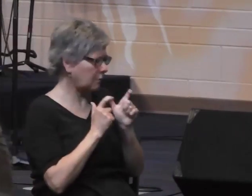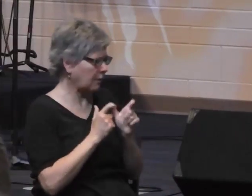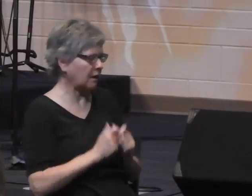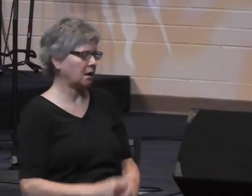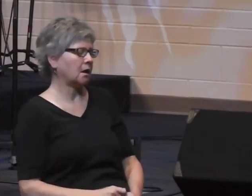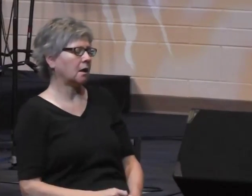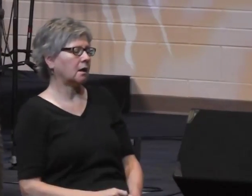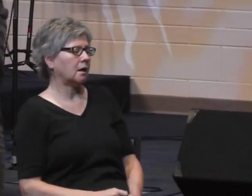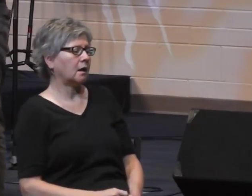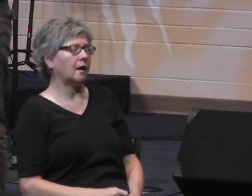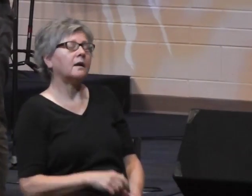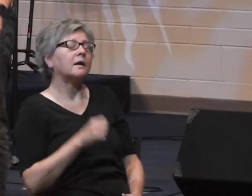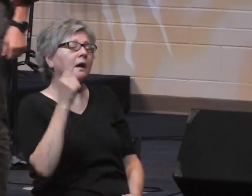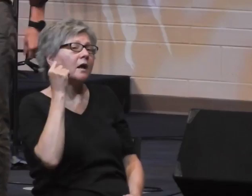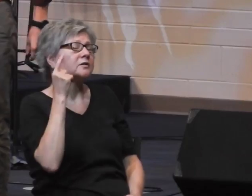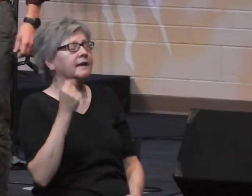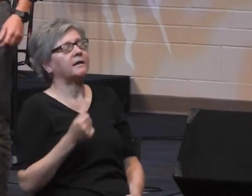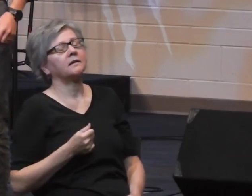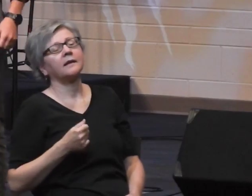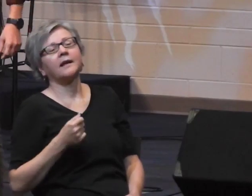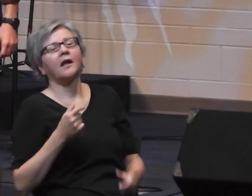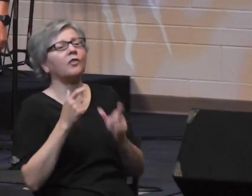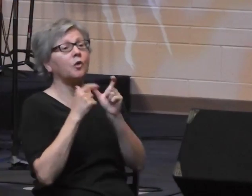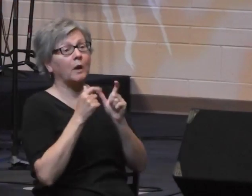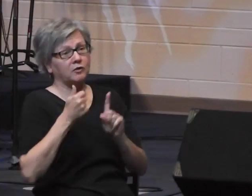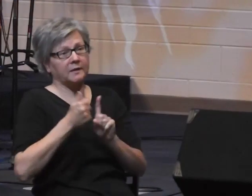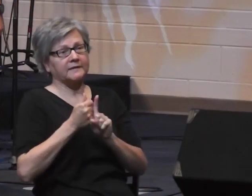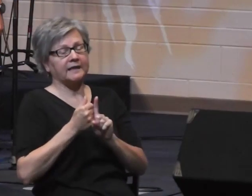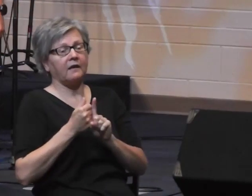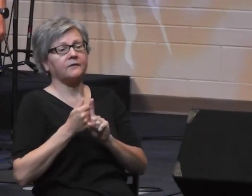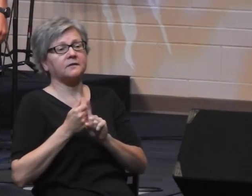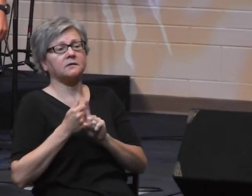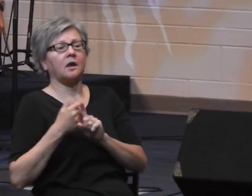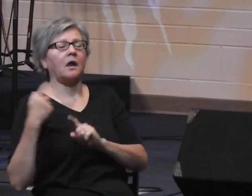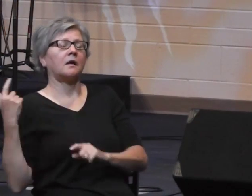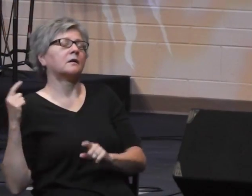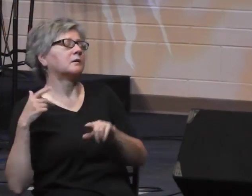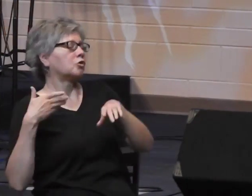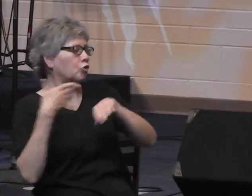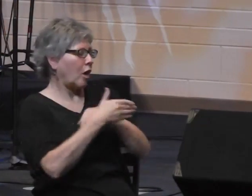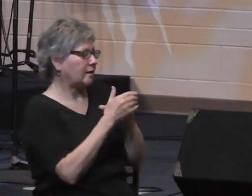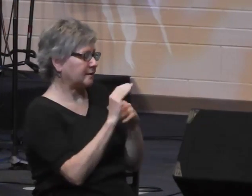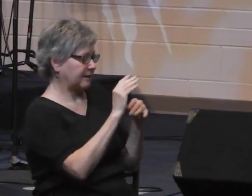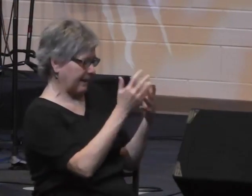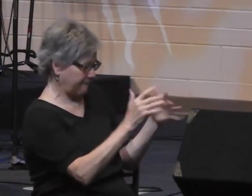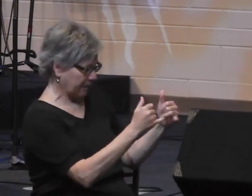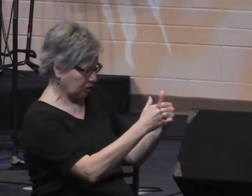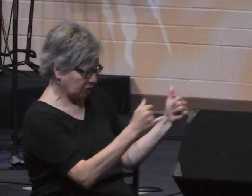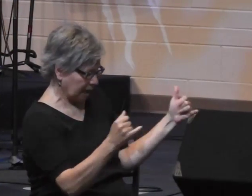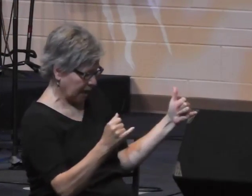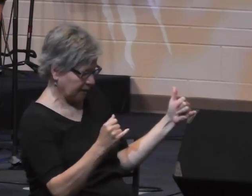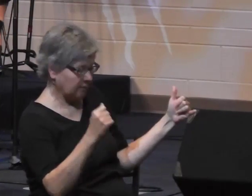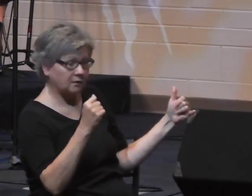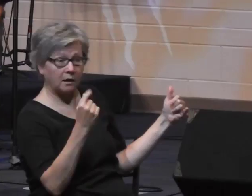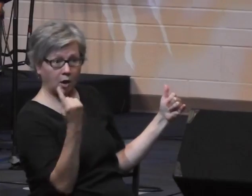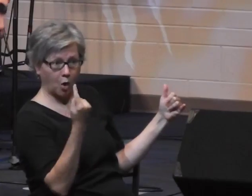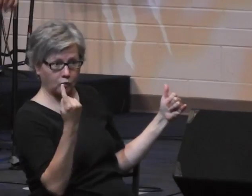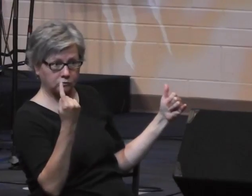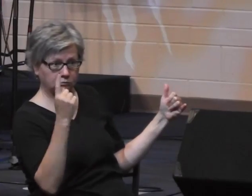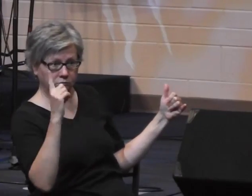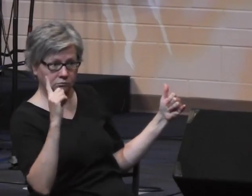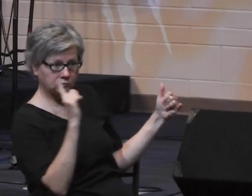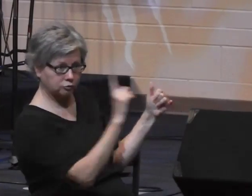All of the runners are completely spread out. They're coming in one at a time. So every runner is crossing the finish line. They're the only runner coming